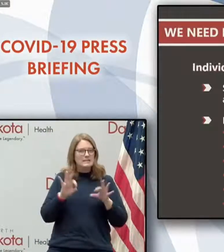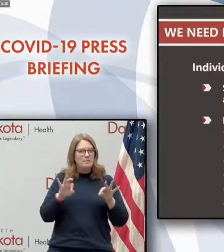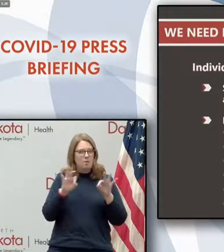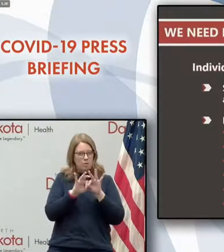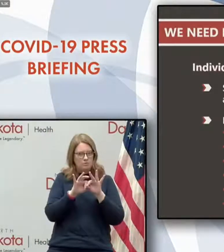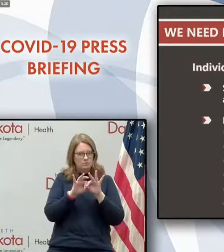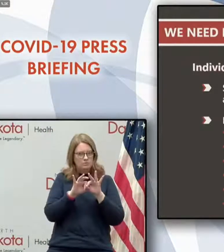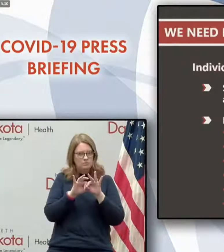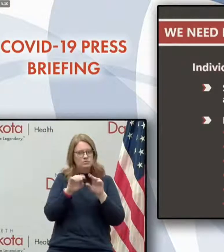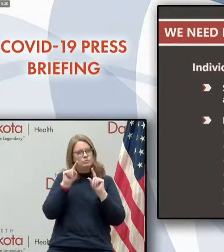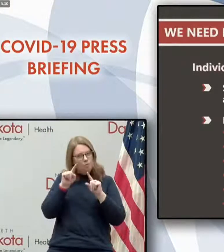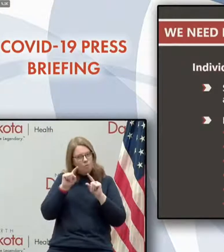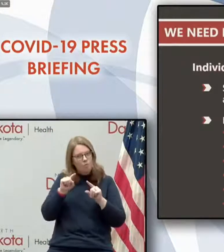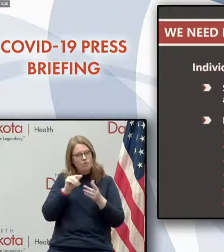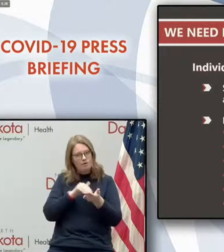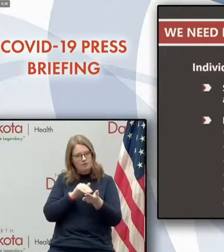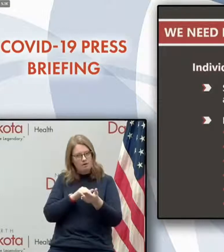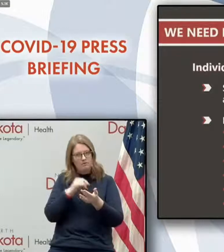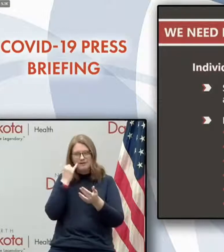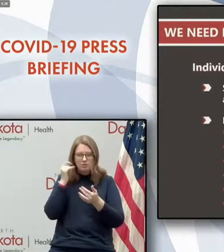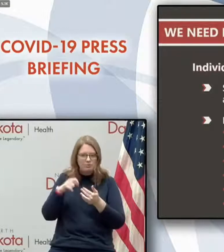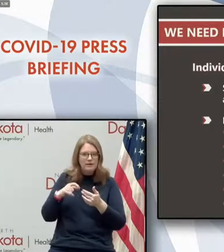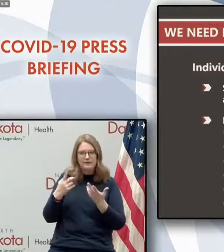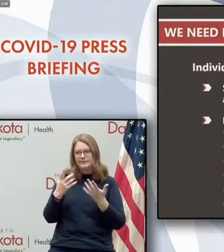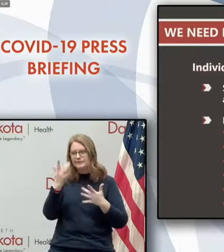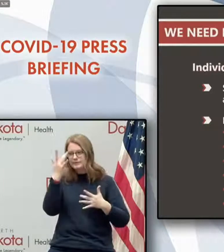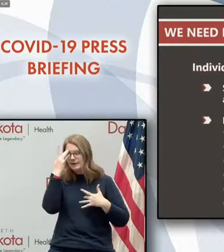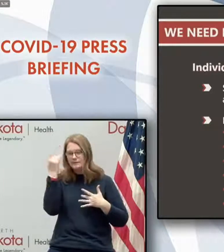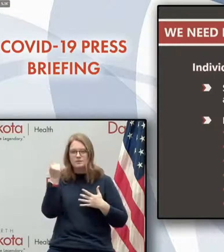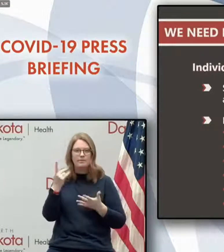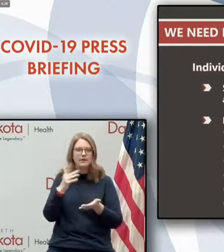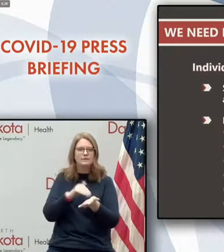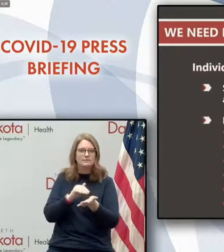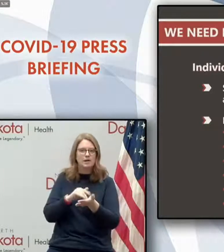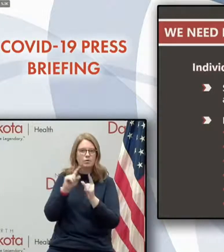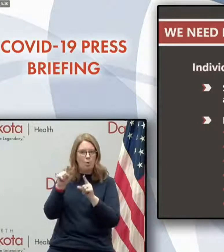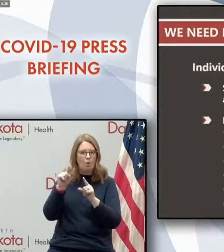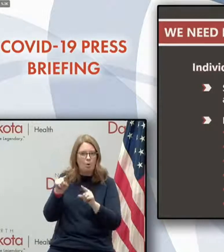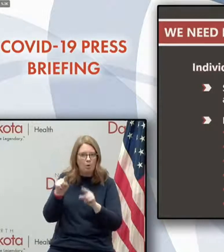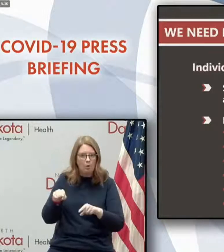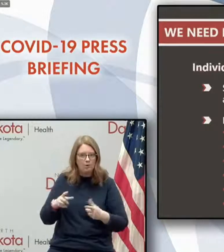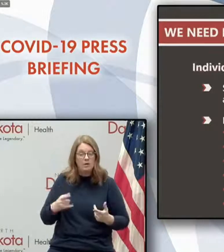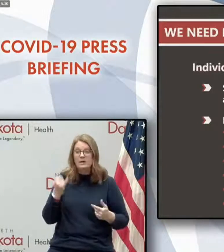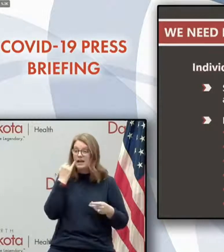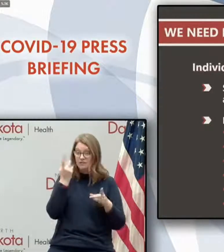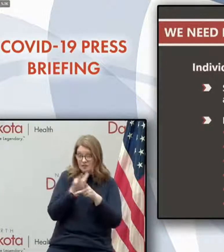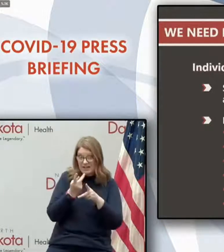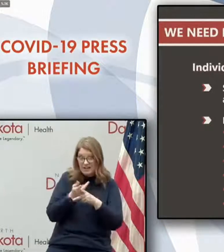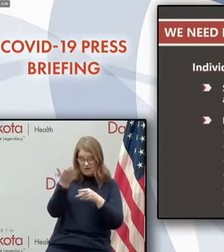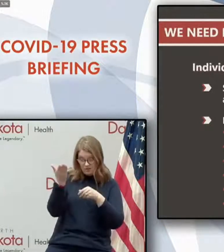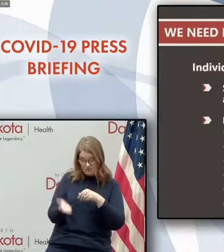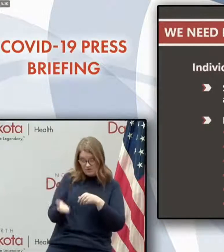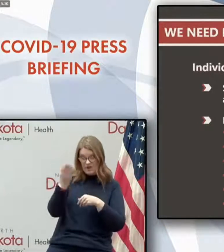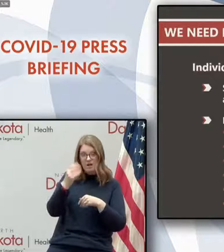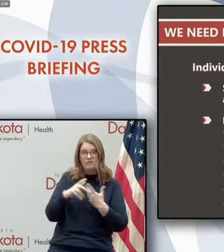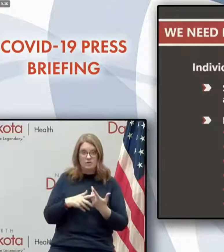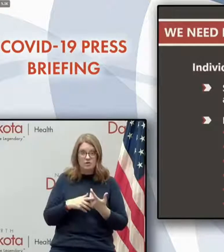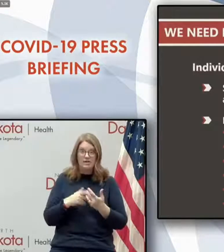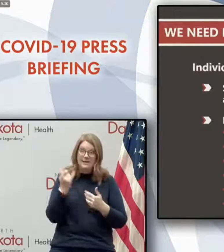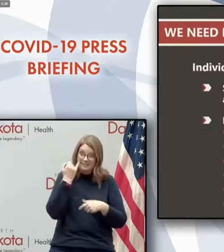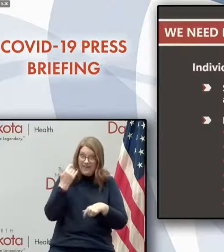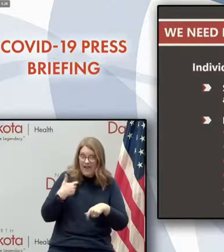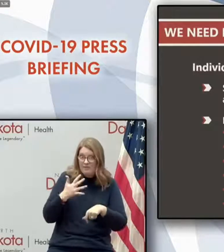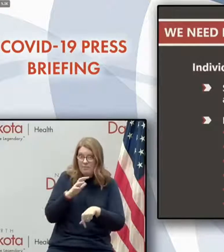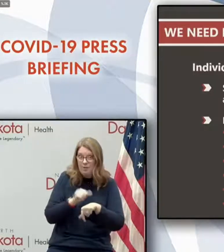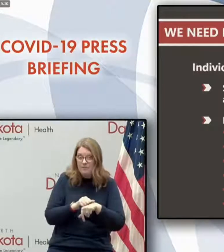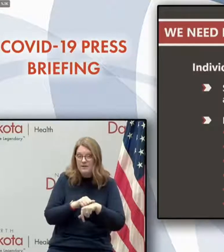seek your regular routine outpatient care, because if you take care of yourself and take care of your health and don't skip appointments, take your medications,